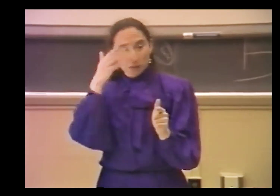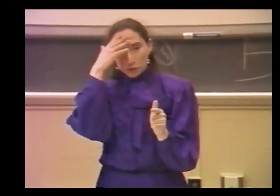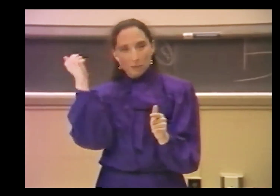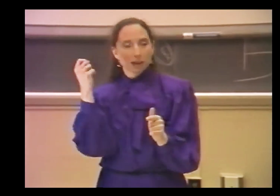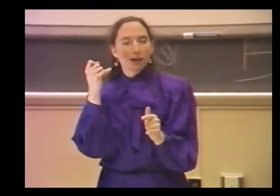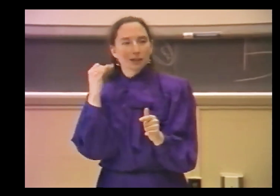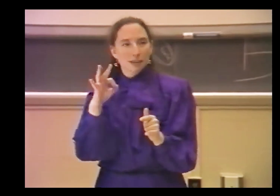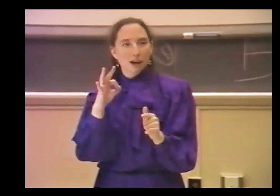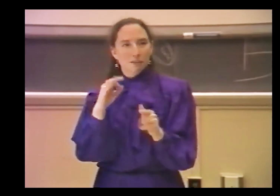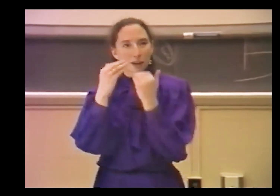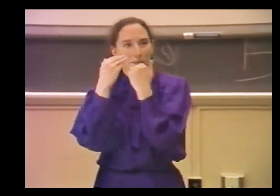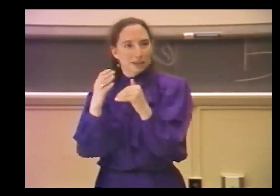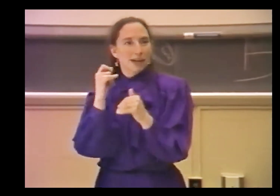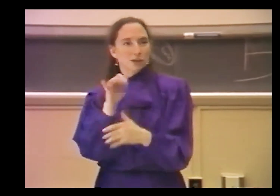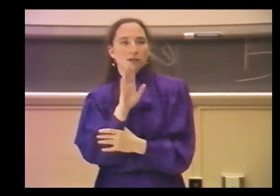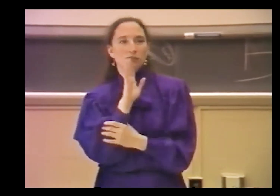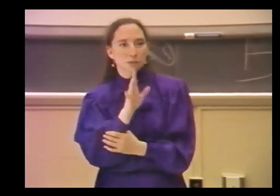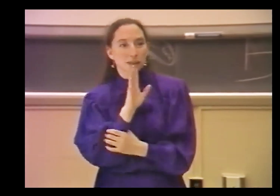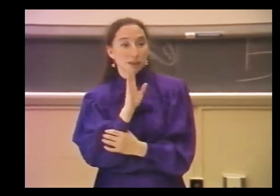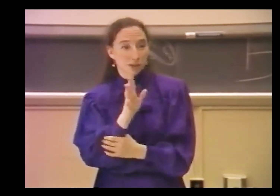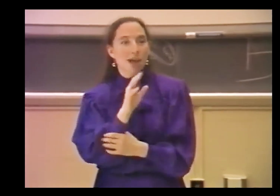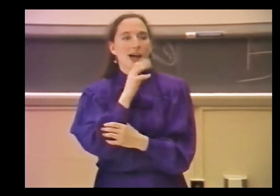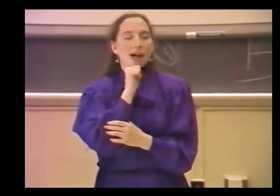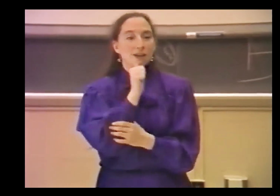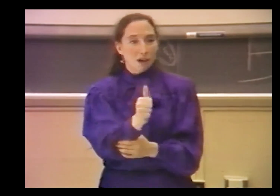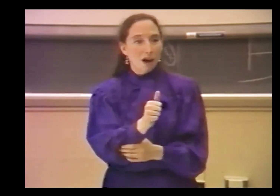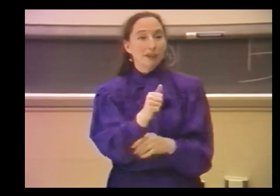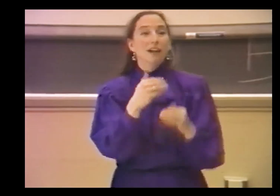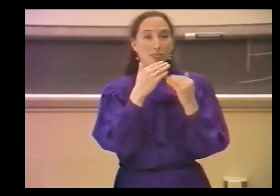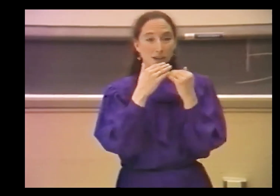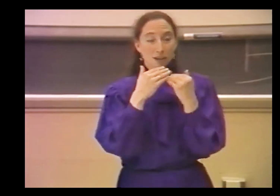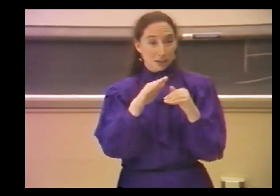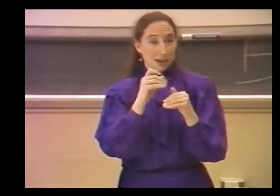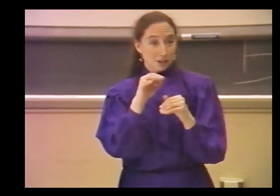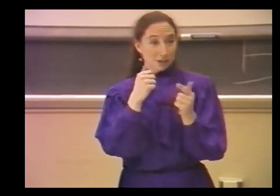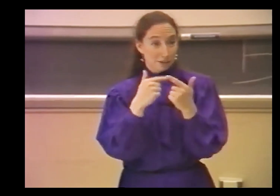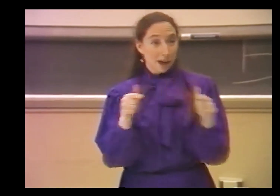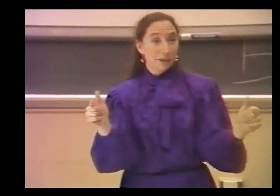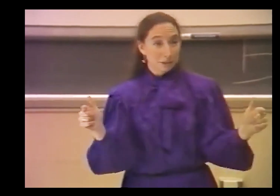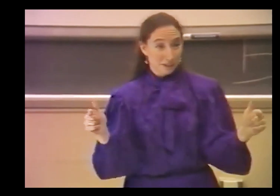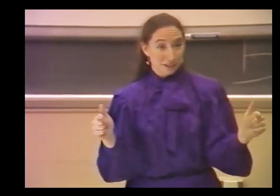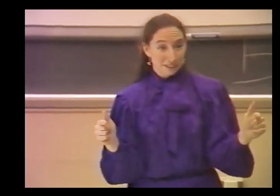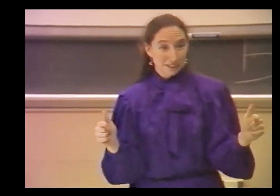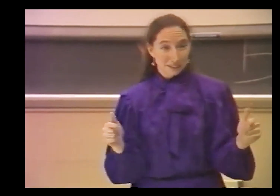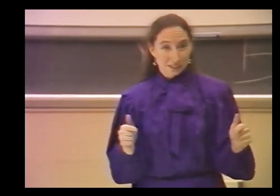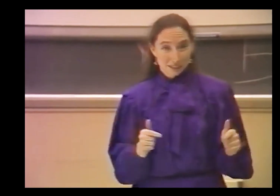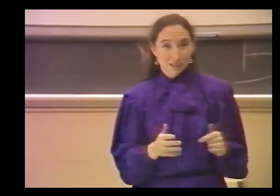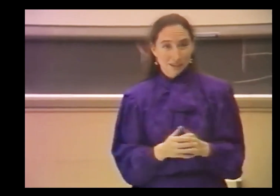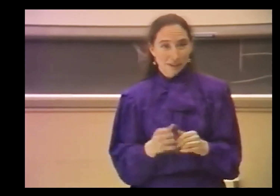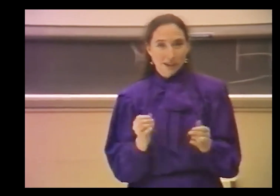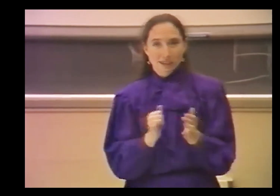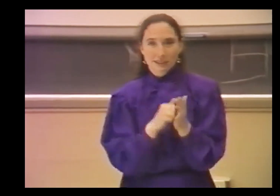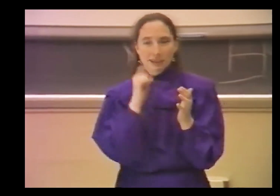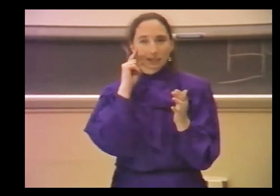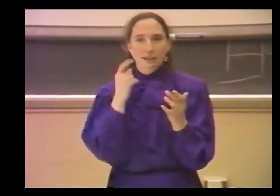language because of the limitations of speech and not the limitations of language. Okay, and that's, I think,